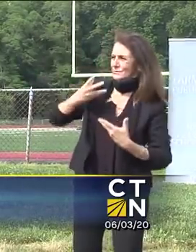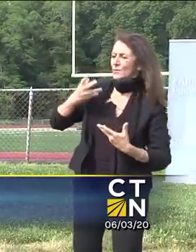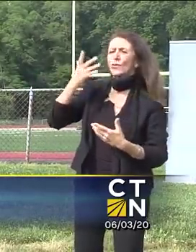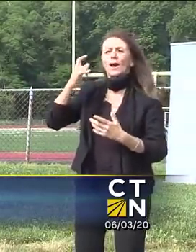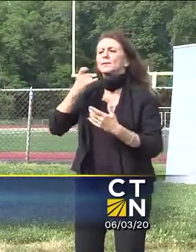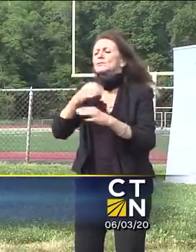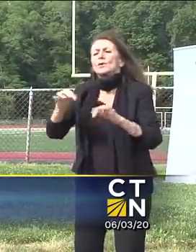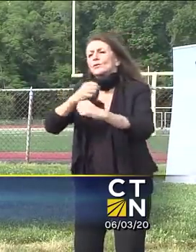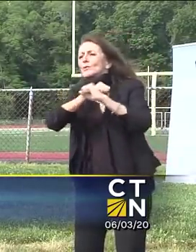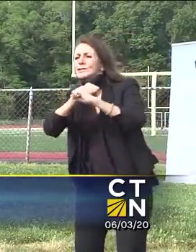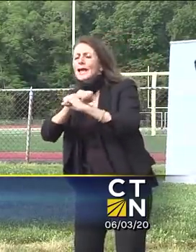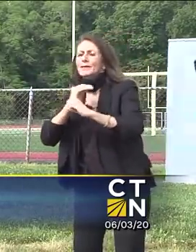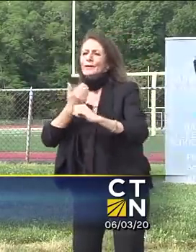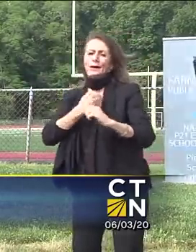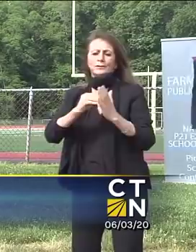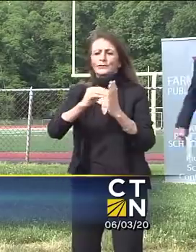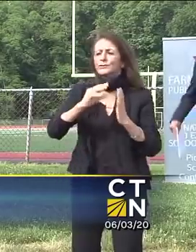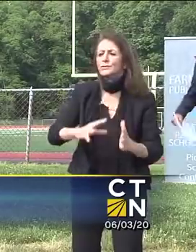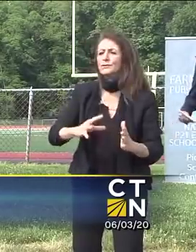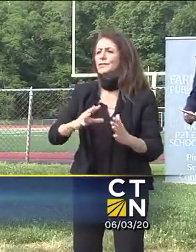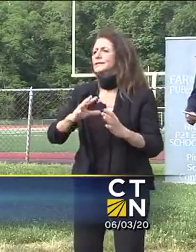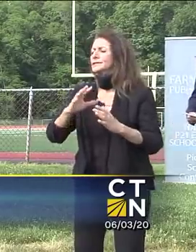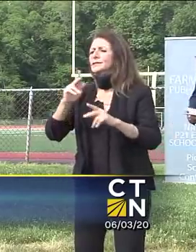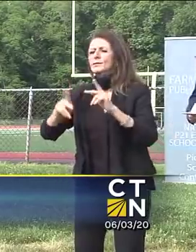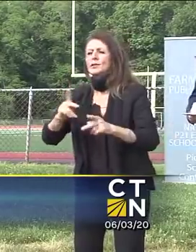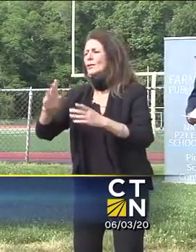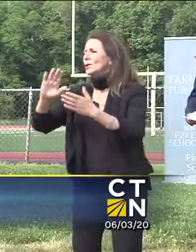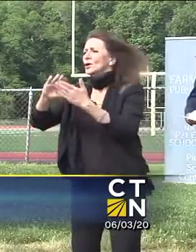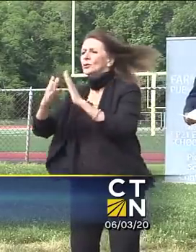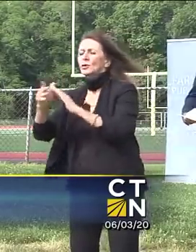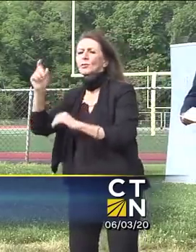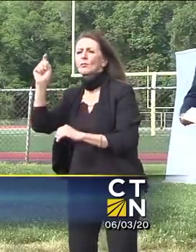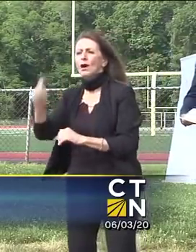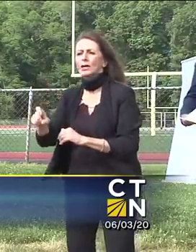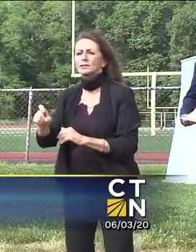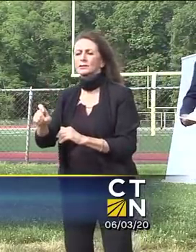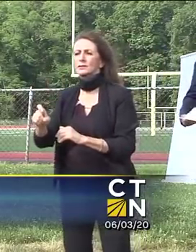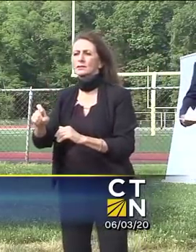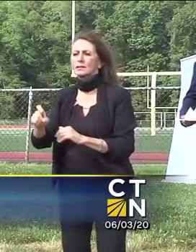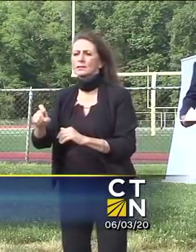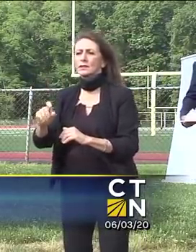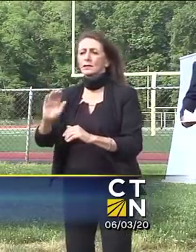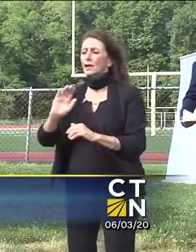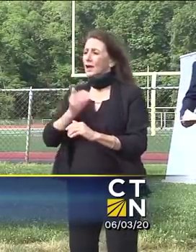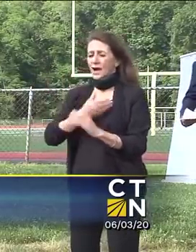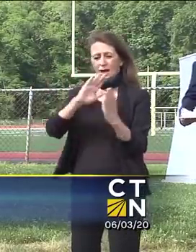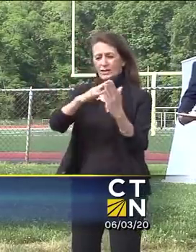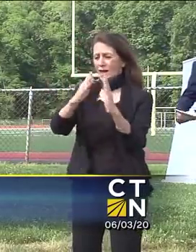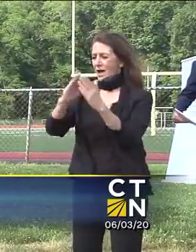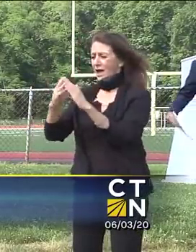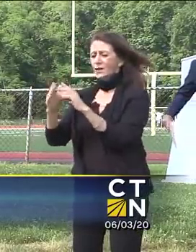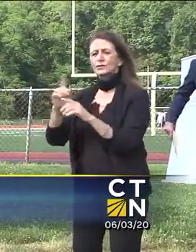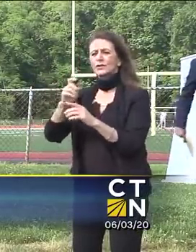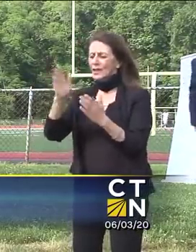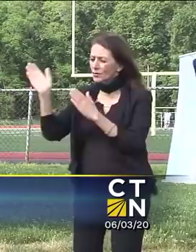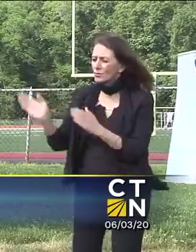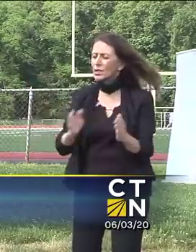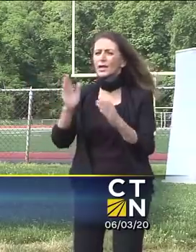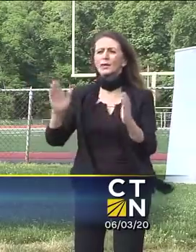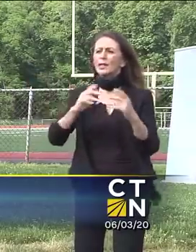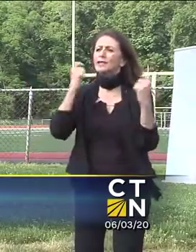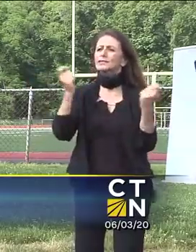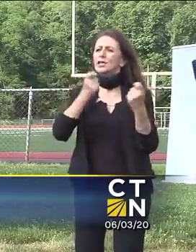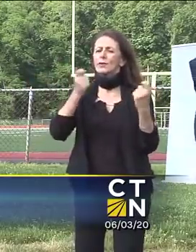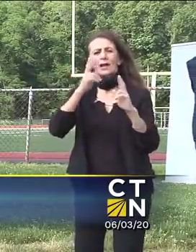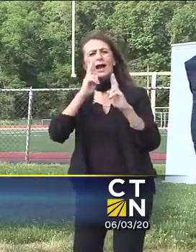communities. This is not to diminish the wonderful work of our districts who have planned ceremonies to honor